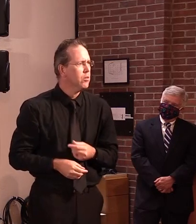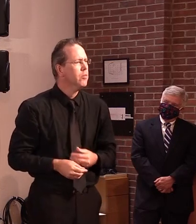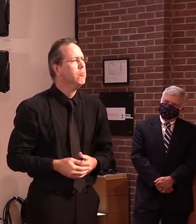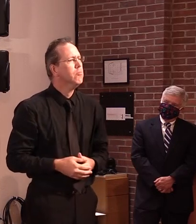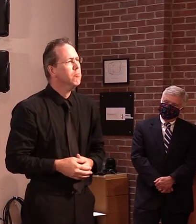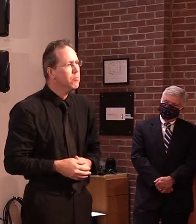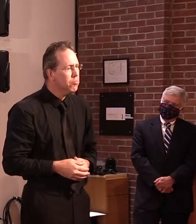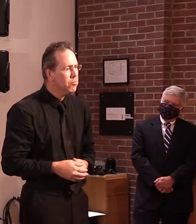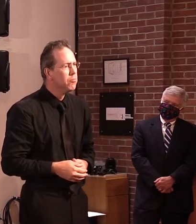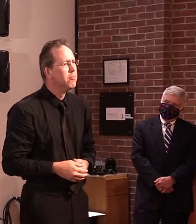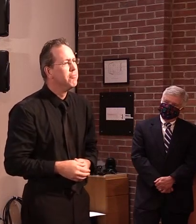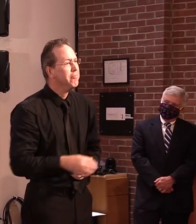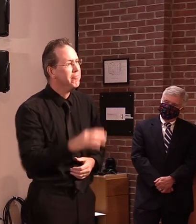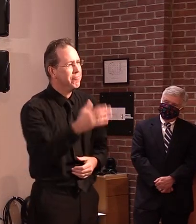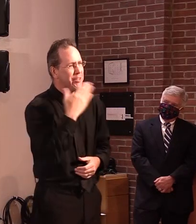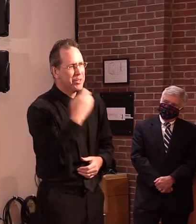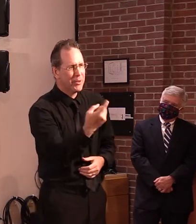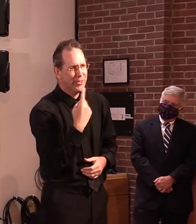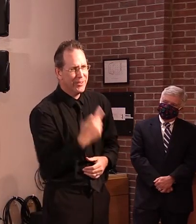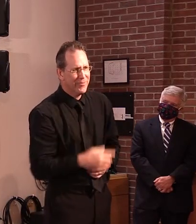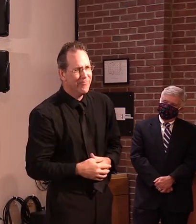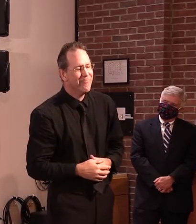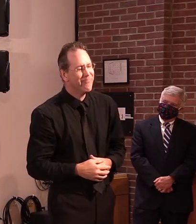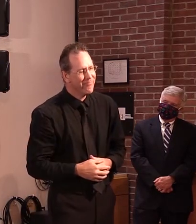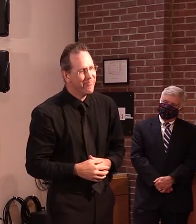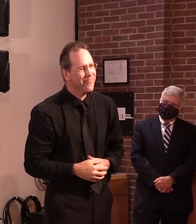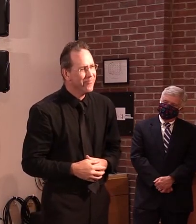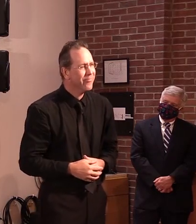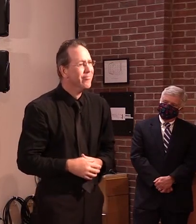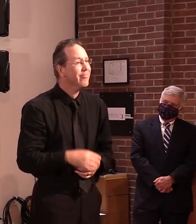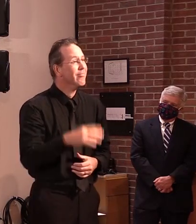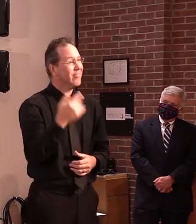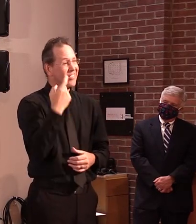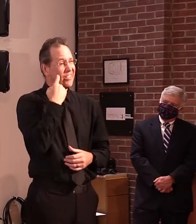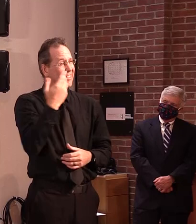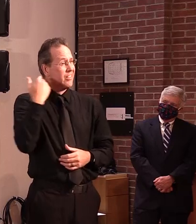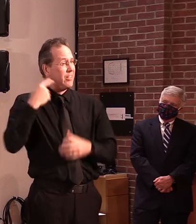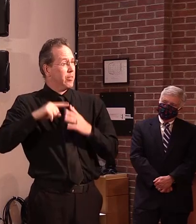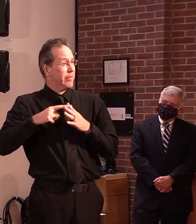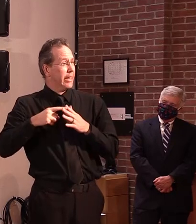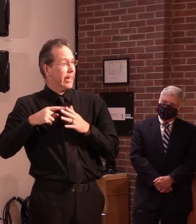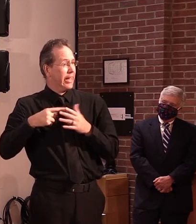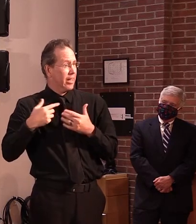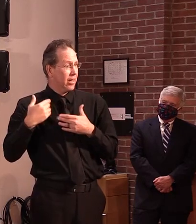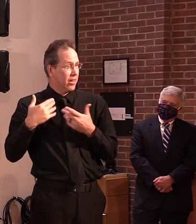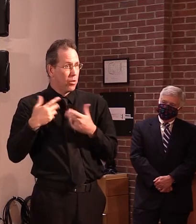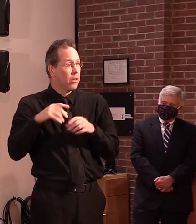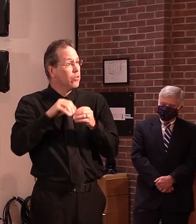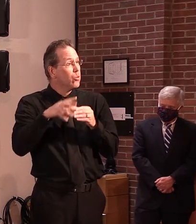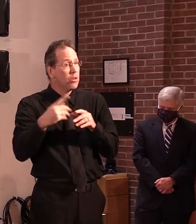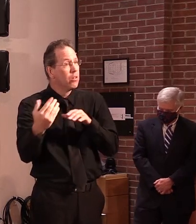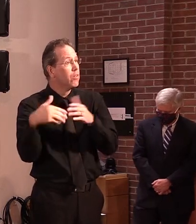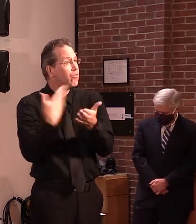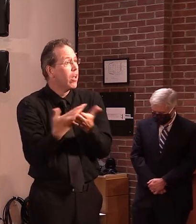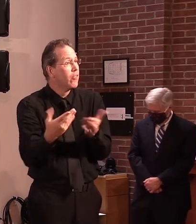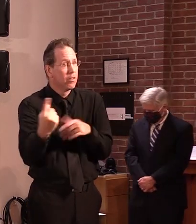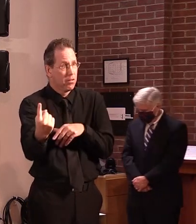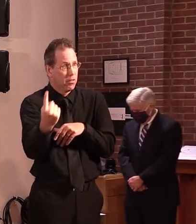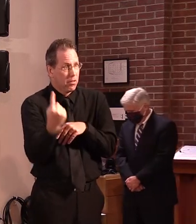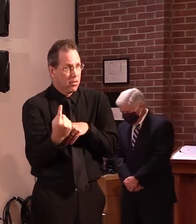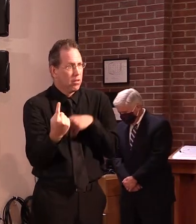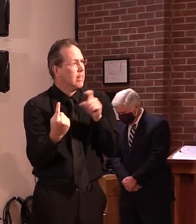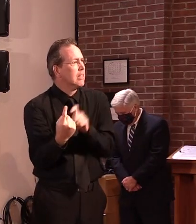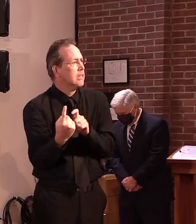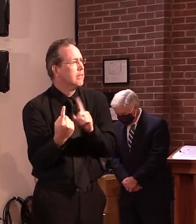fact that we had an aggressive testing and quarantine protocol upon the arrival of all of the students,